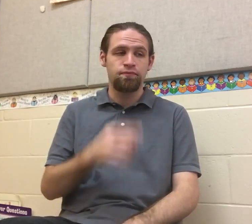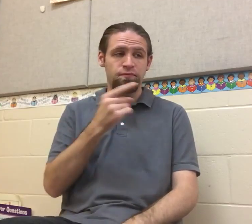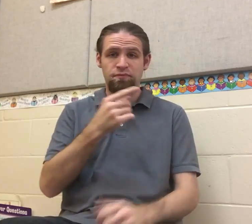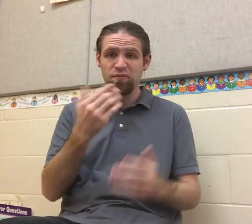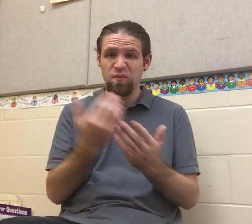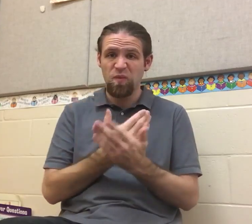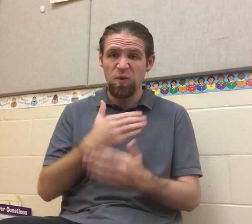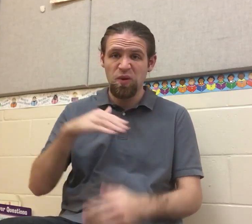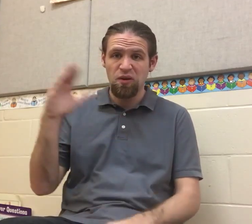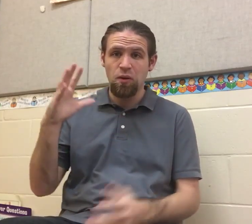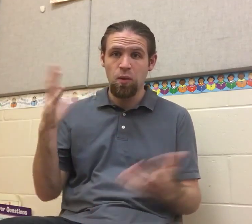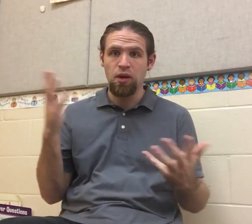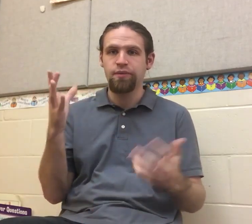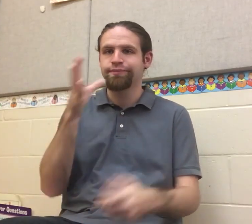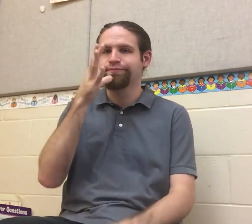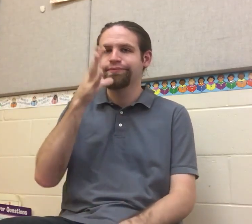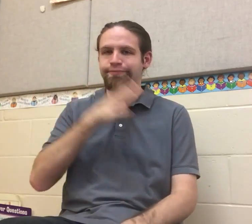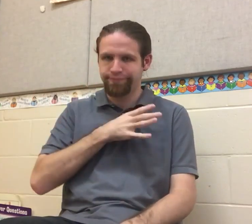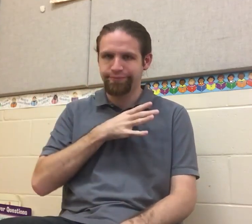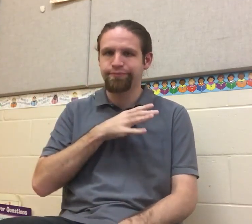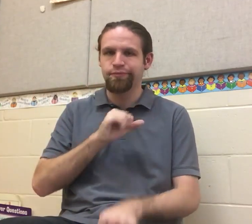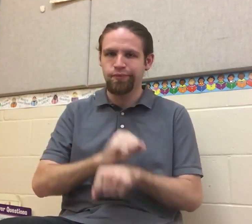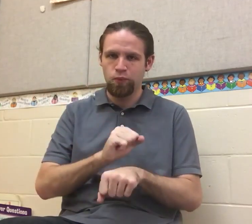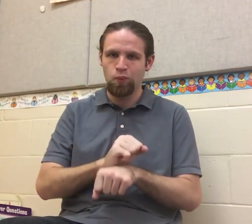beehives in dark places.